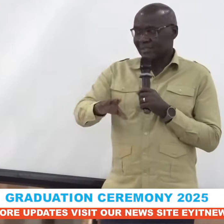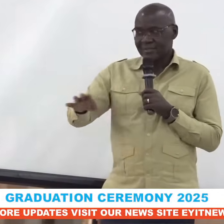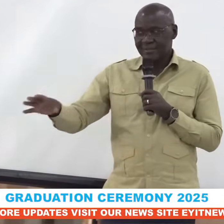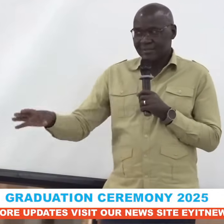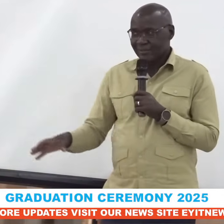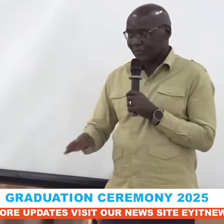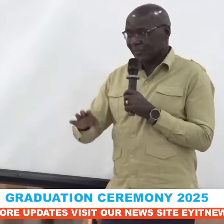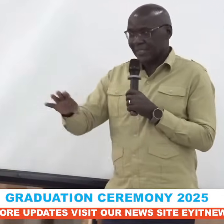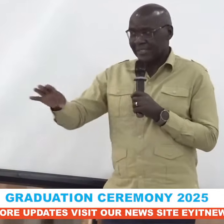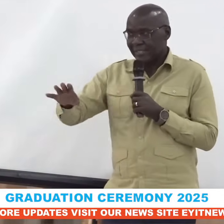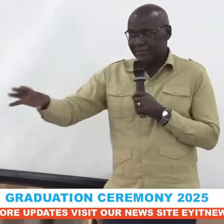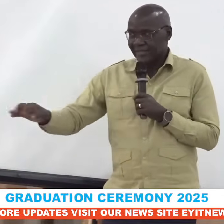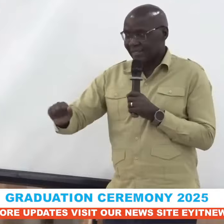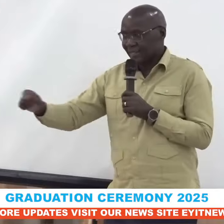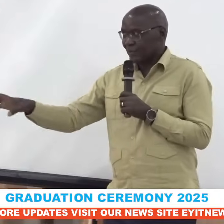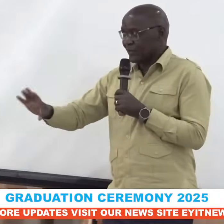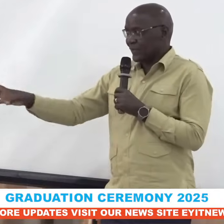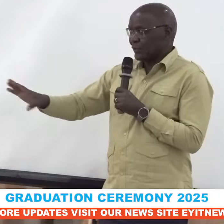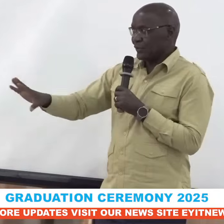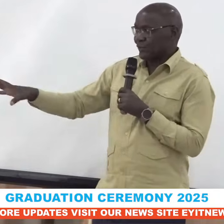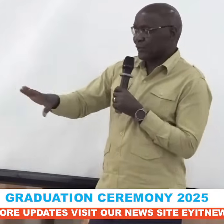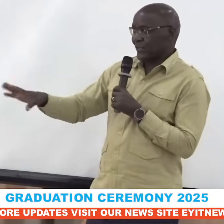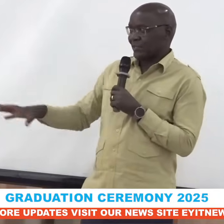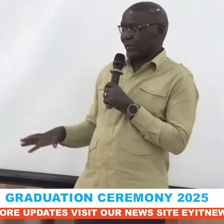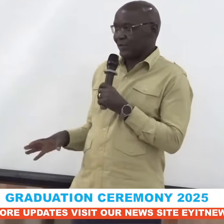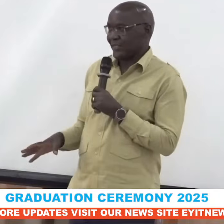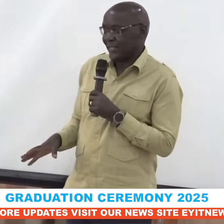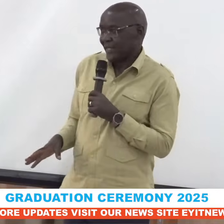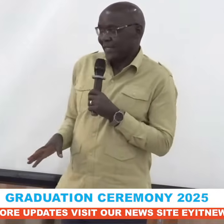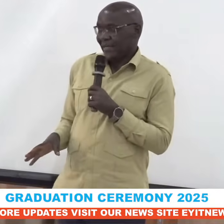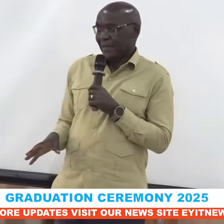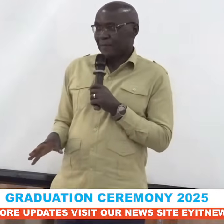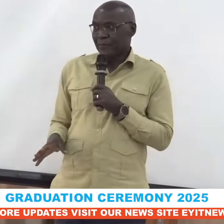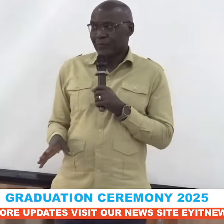because softens everything. Because one will not know that you are annoyed.